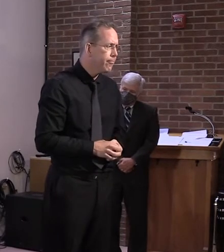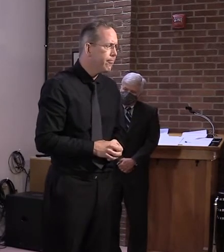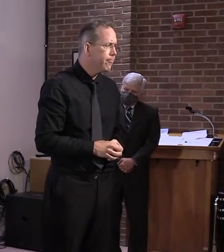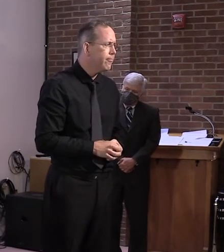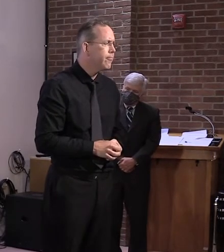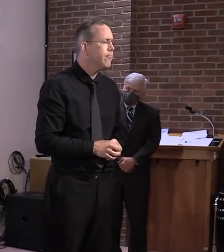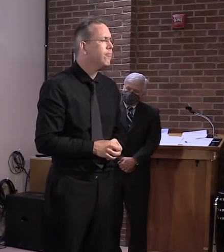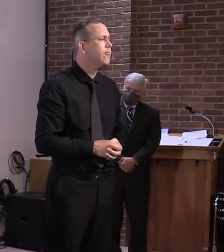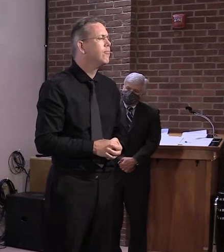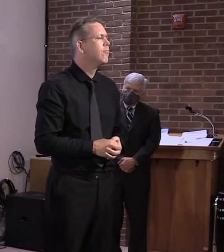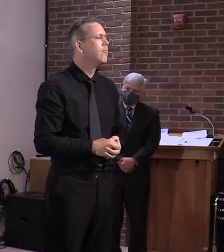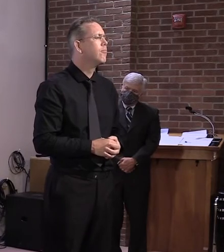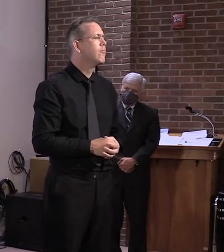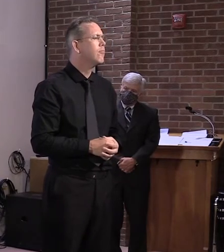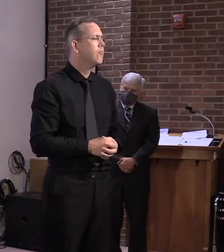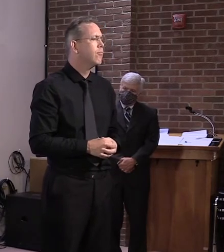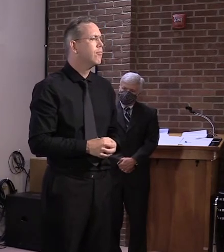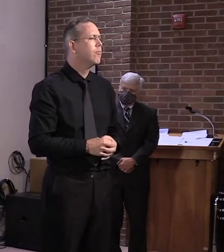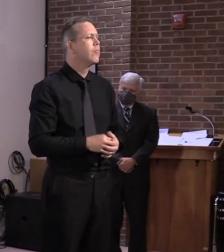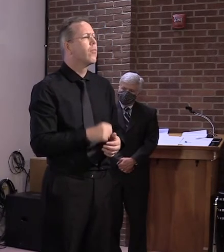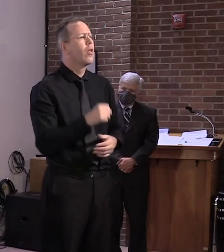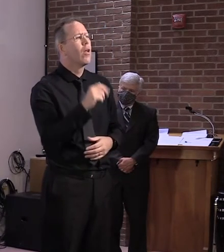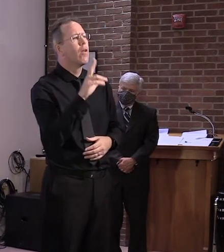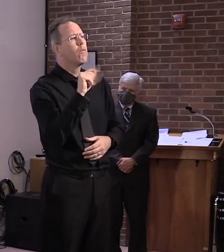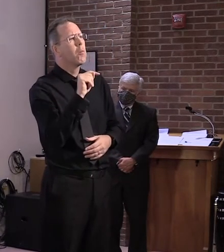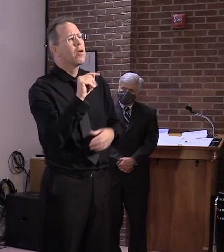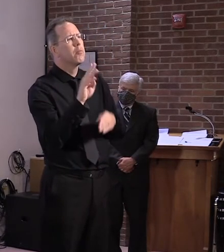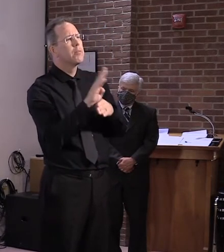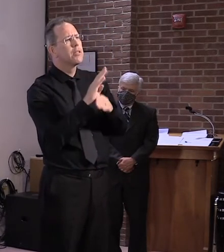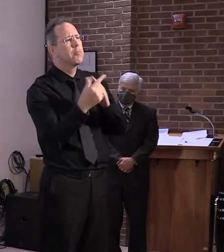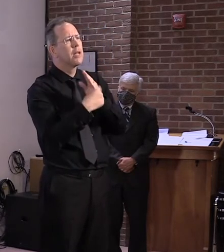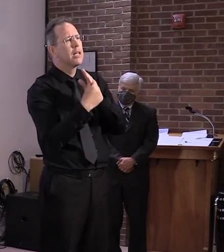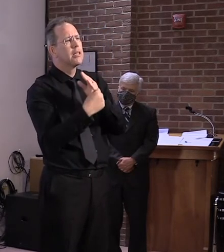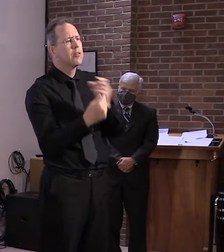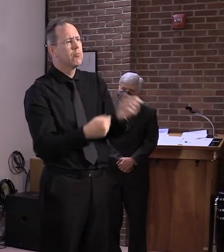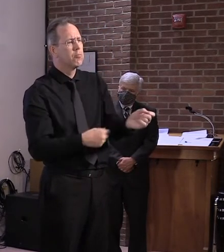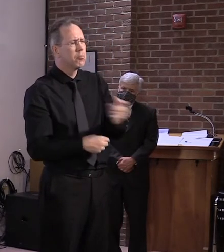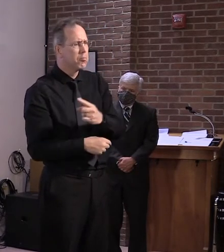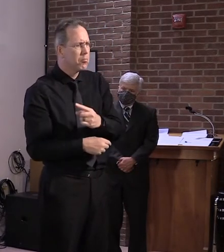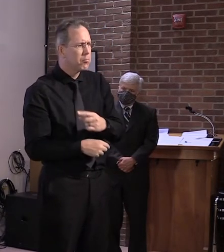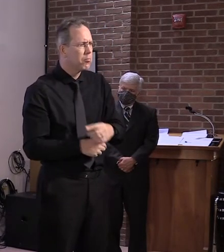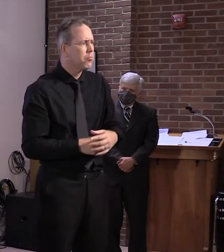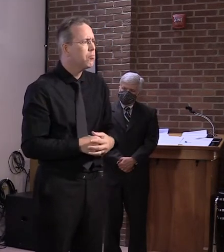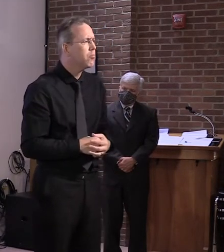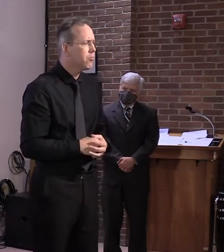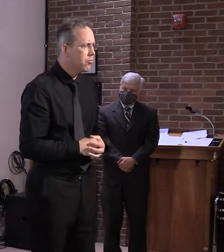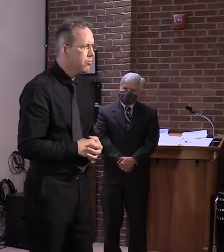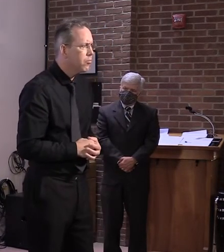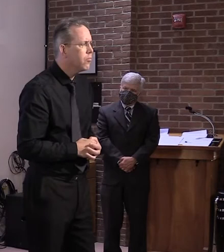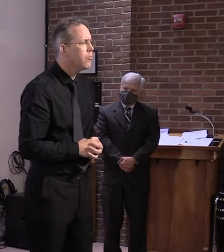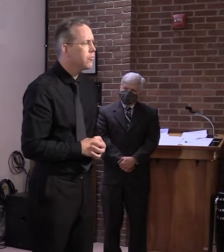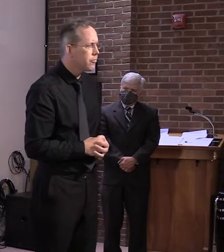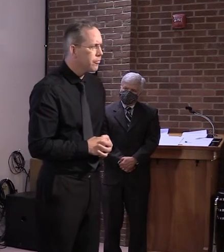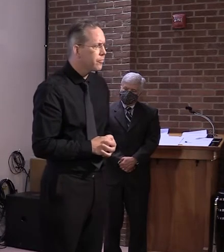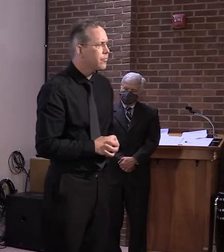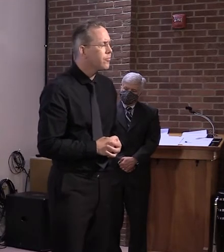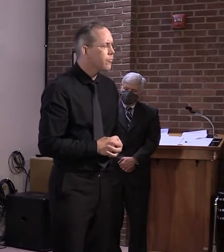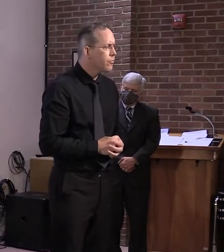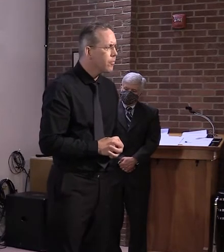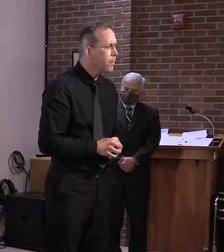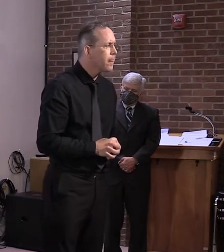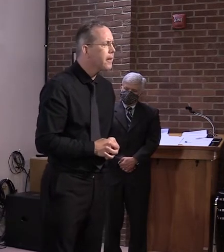Governor, Speaker Johnson this morning was pretty complimentary about the way you've handled the pandemic. The